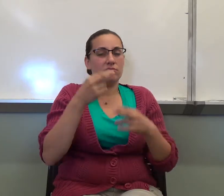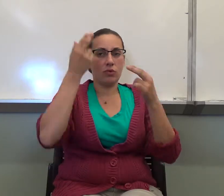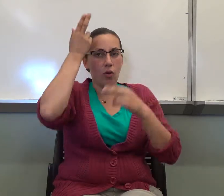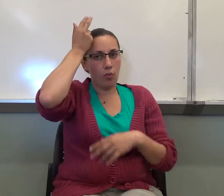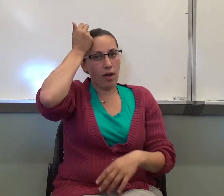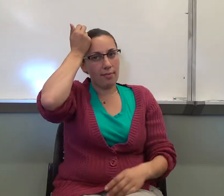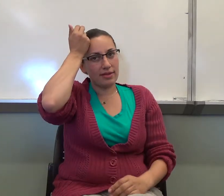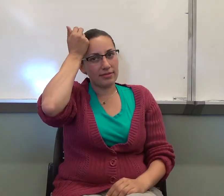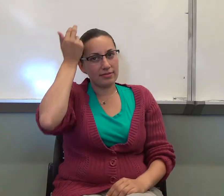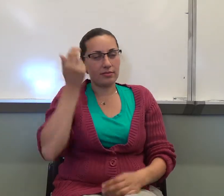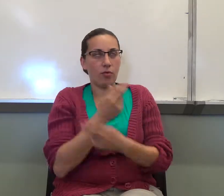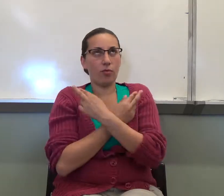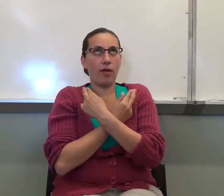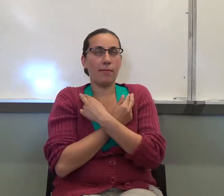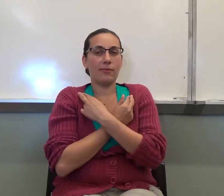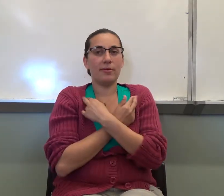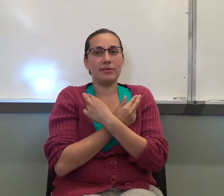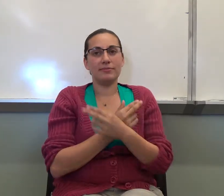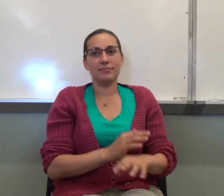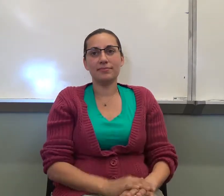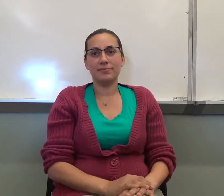And that means the letter